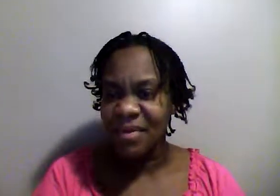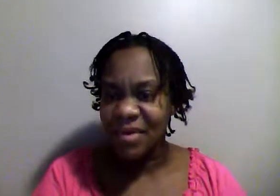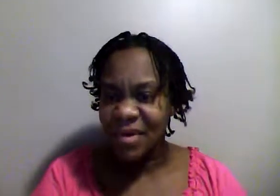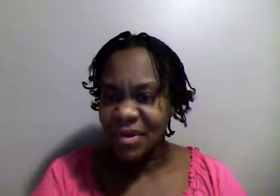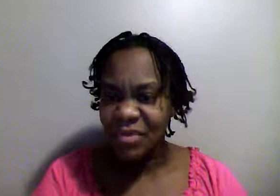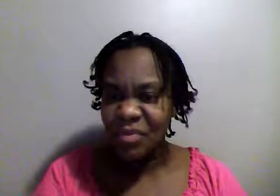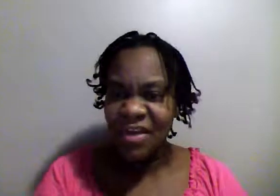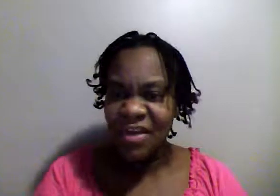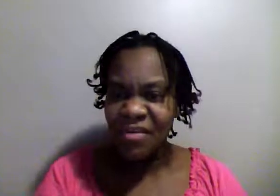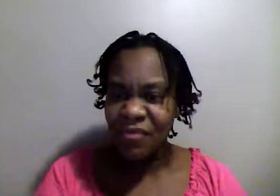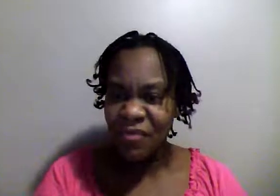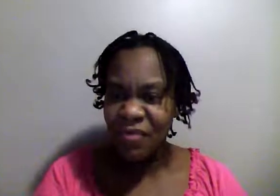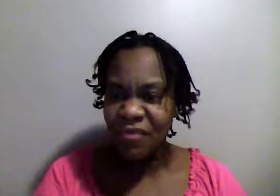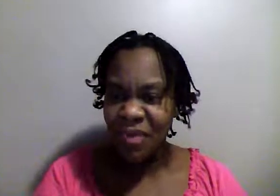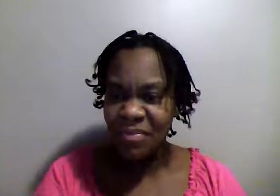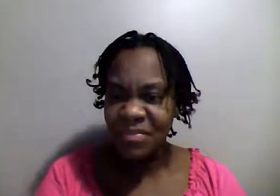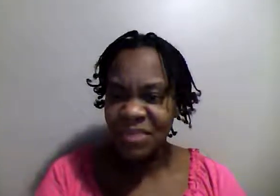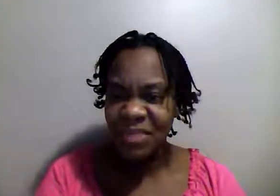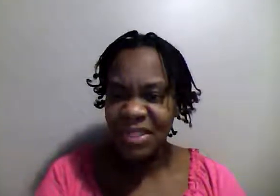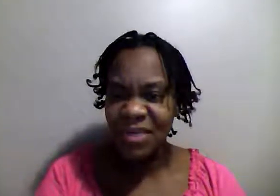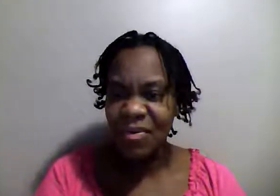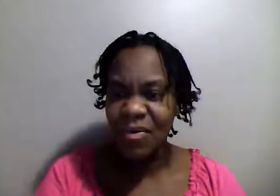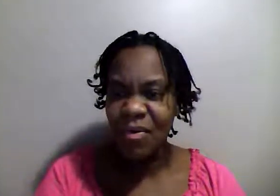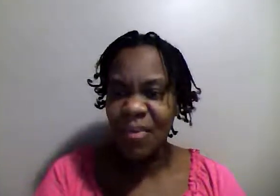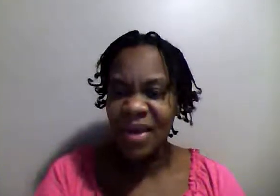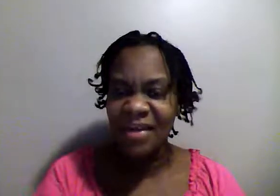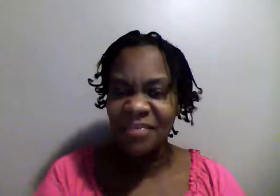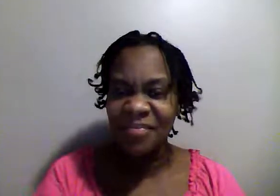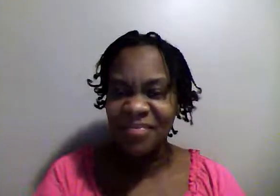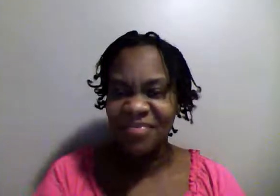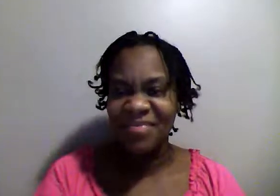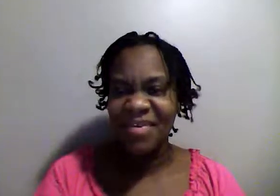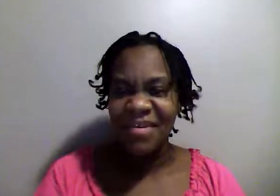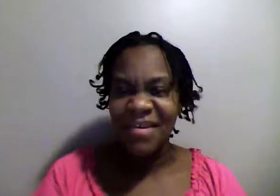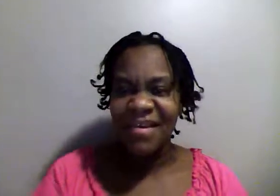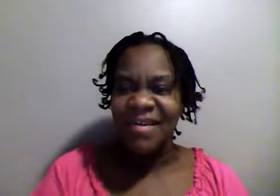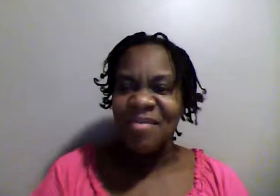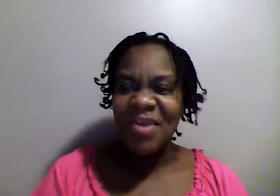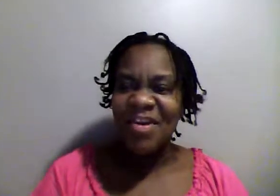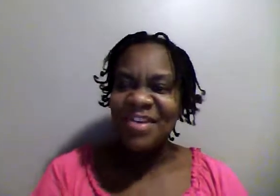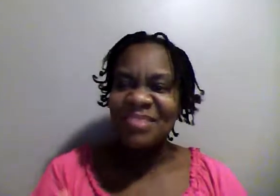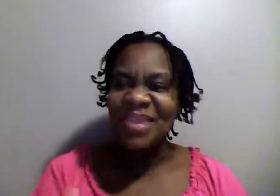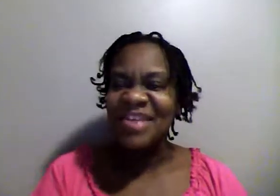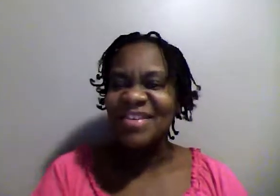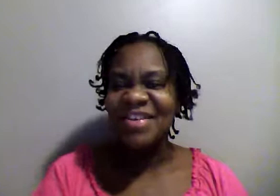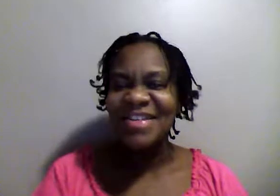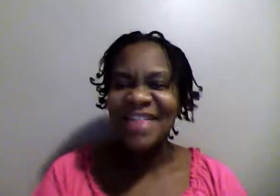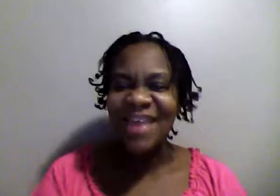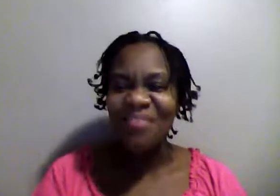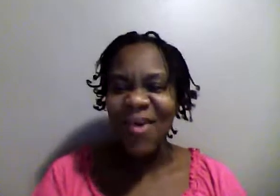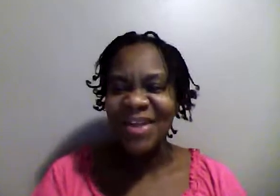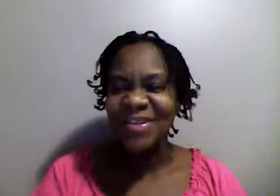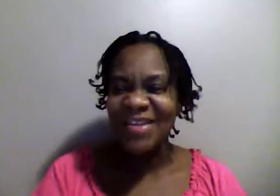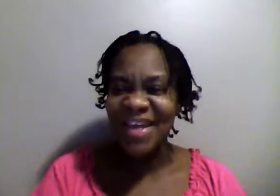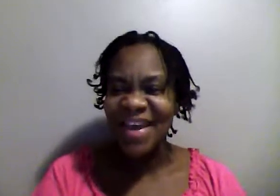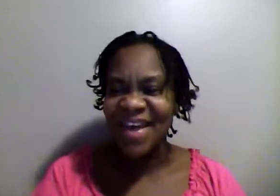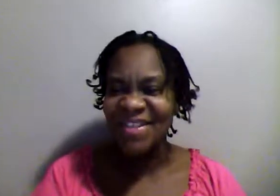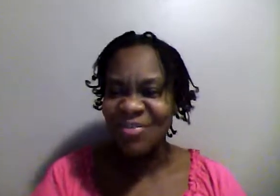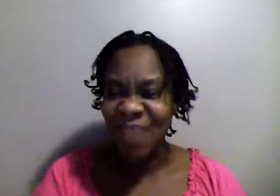to prevent the fruit from splitting open. We are going to be discussing that point today as to why